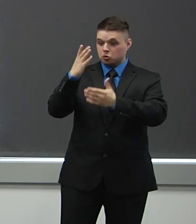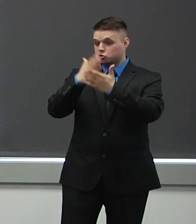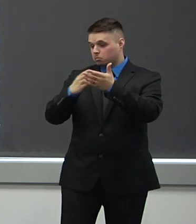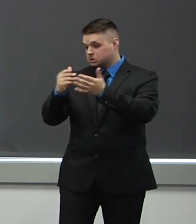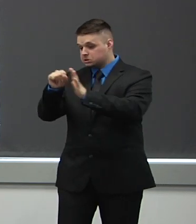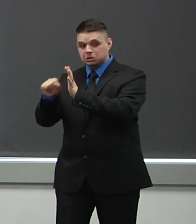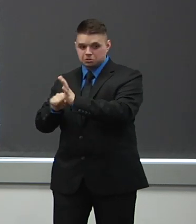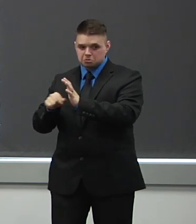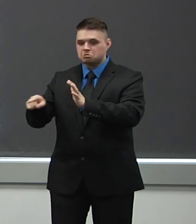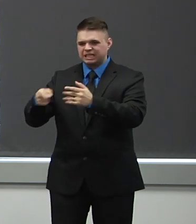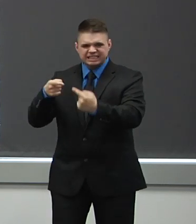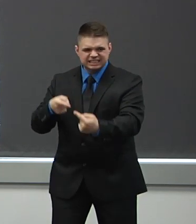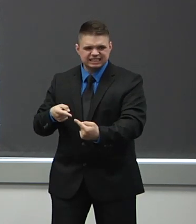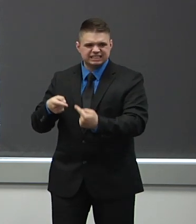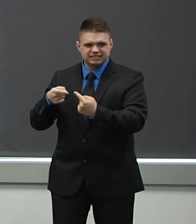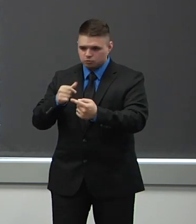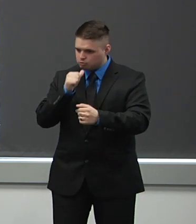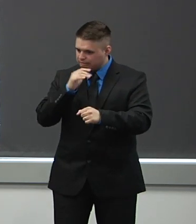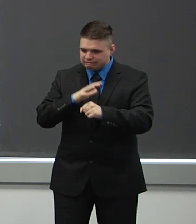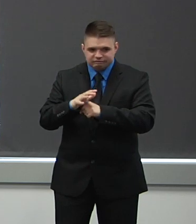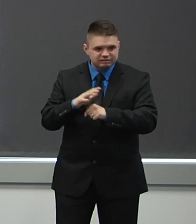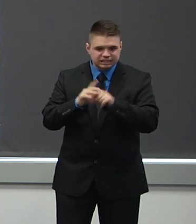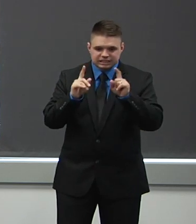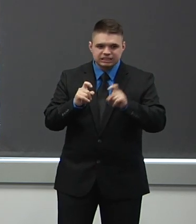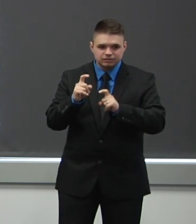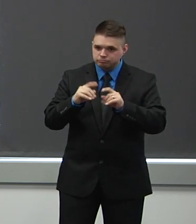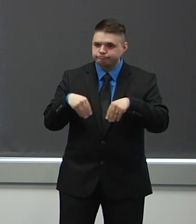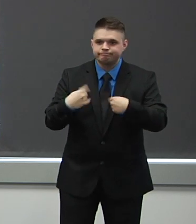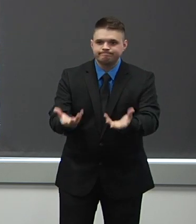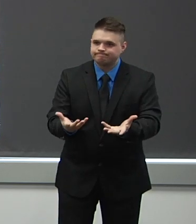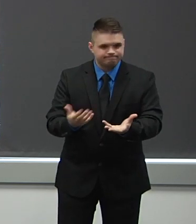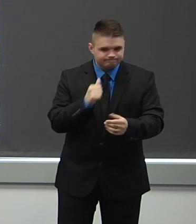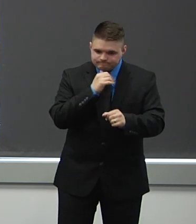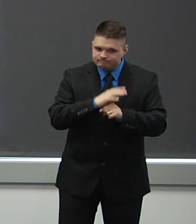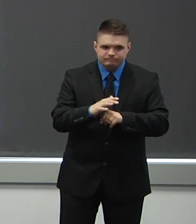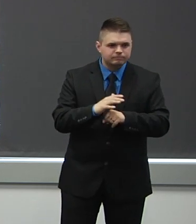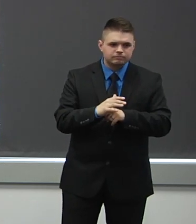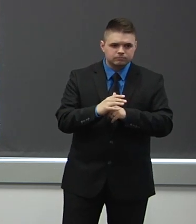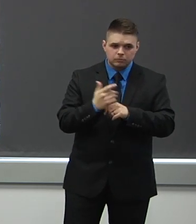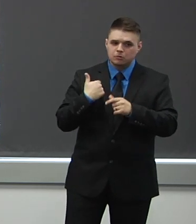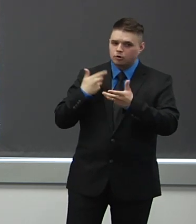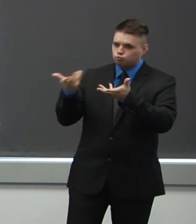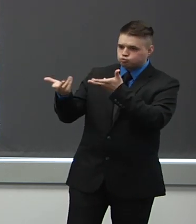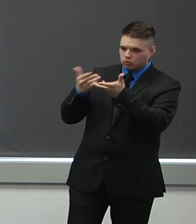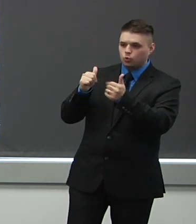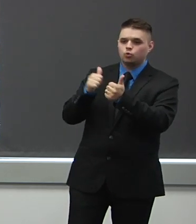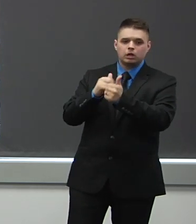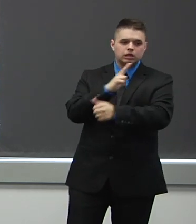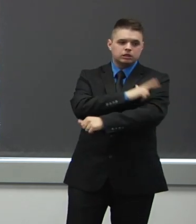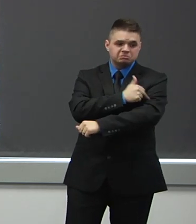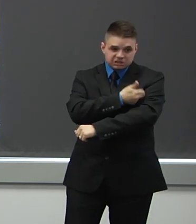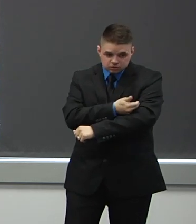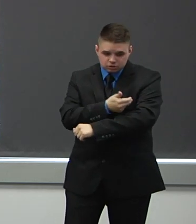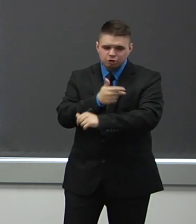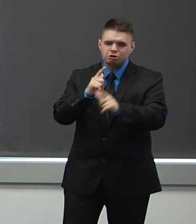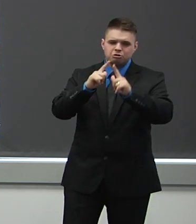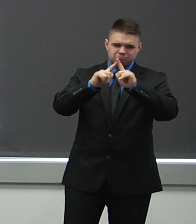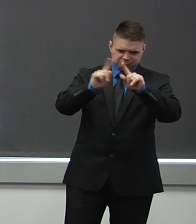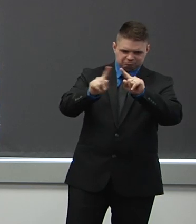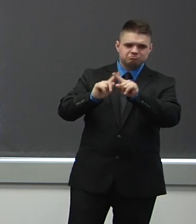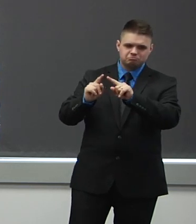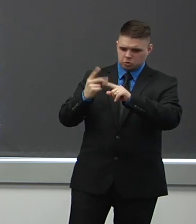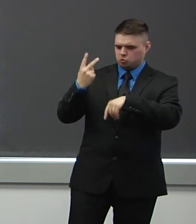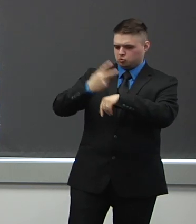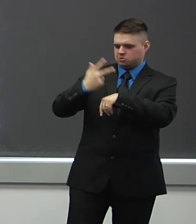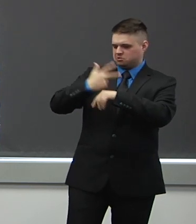the issues of adequate testing. I've been talking with hospitals and hospital systems the last several days, and